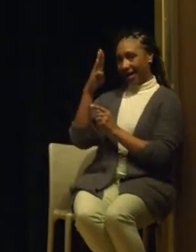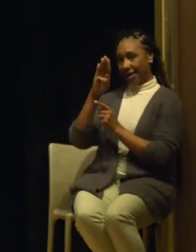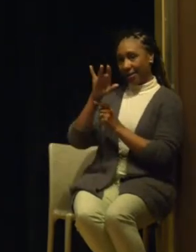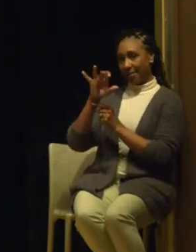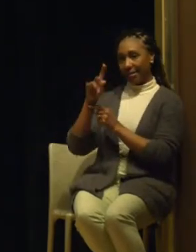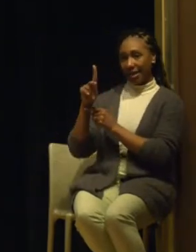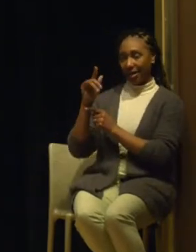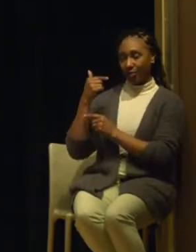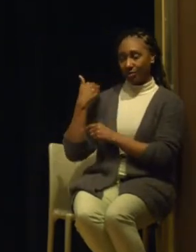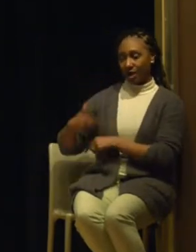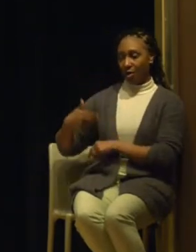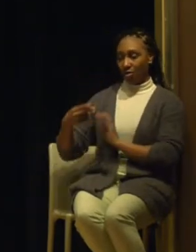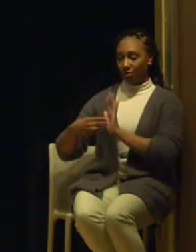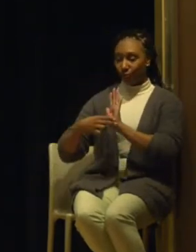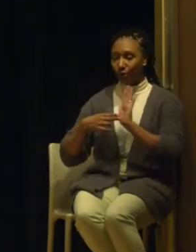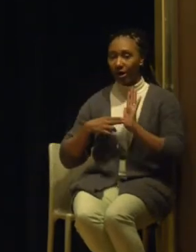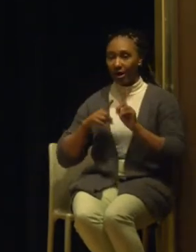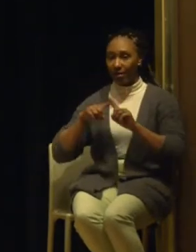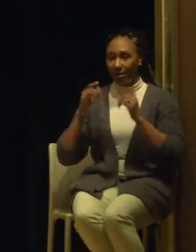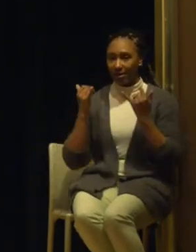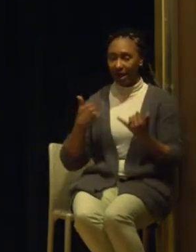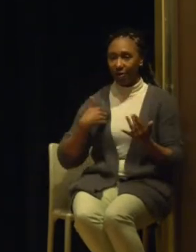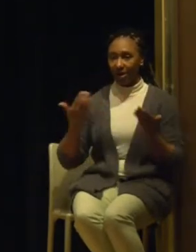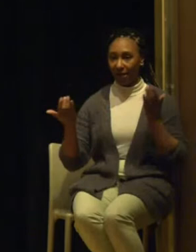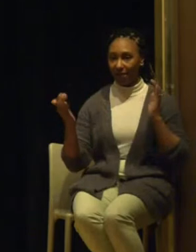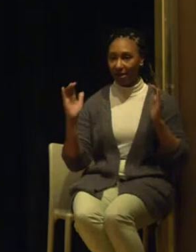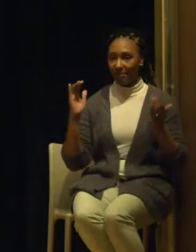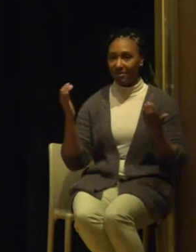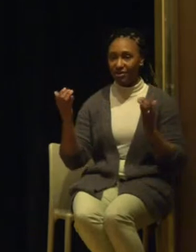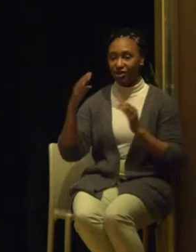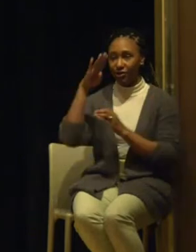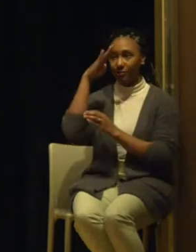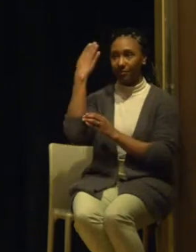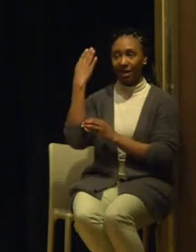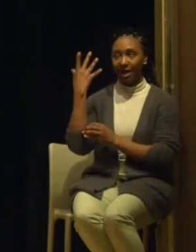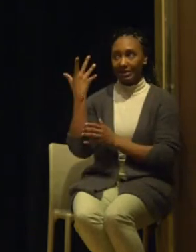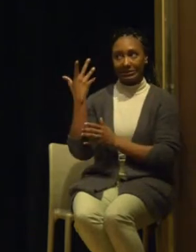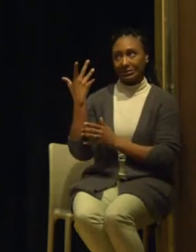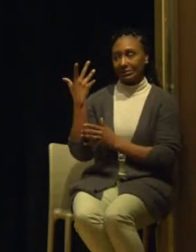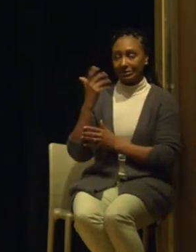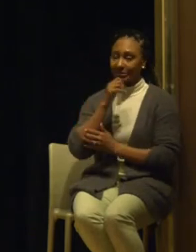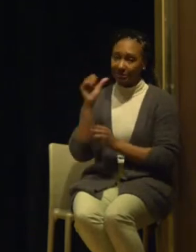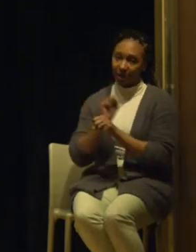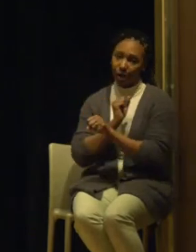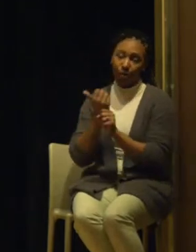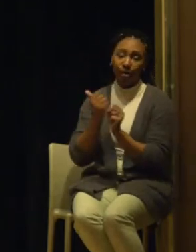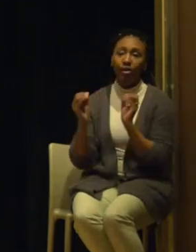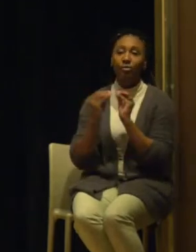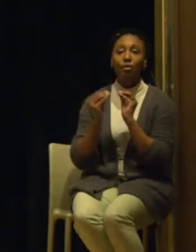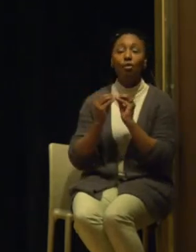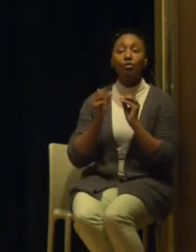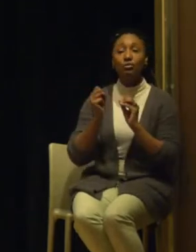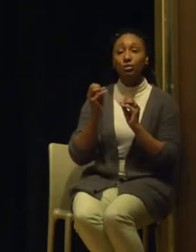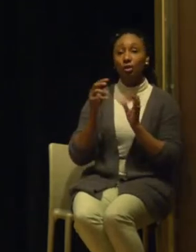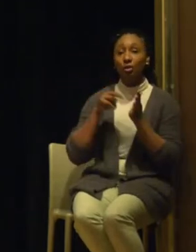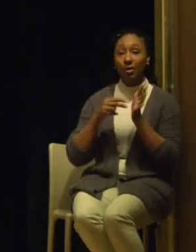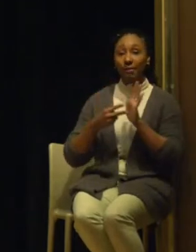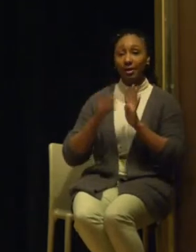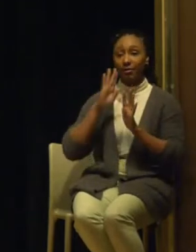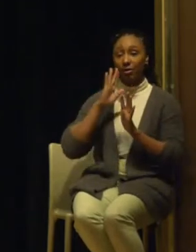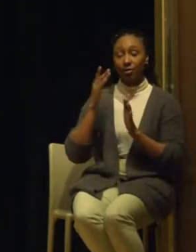only one. And then when you have competition, Black doesn't work anymore. Right. So we went into the conference